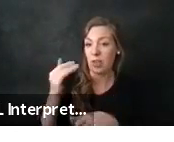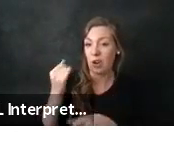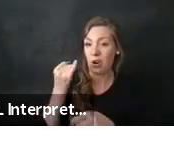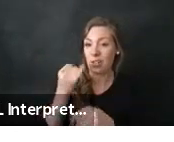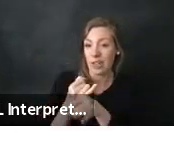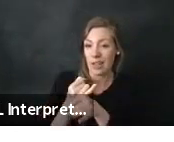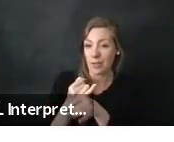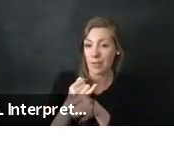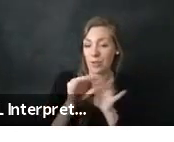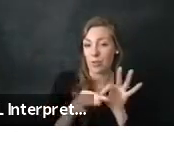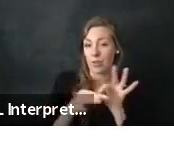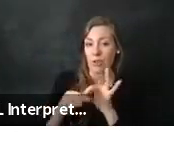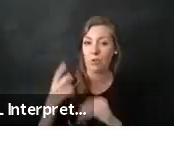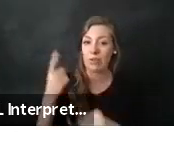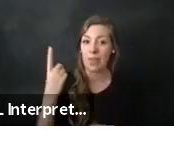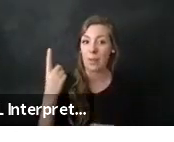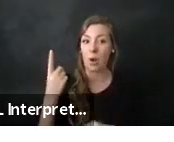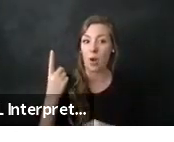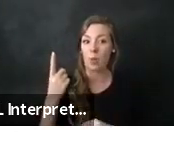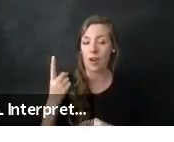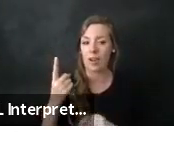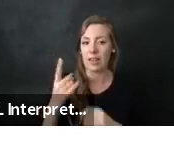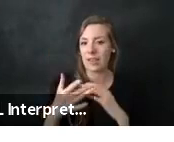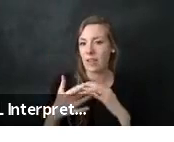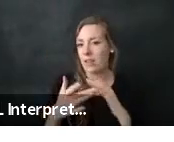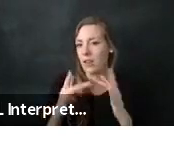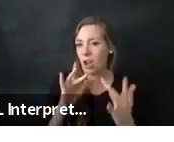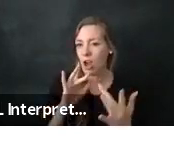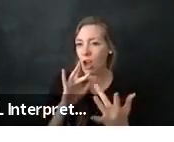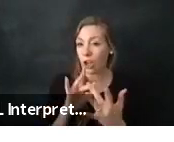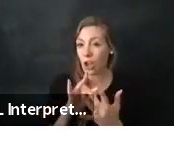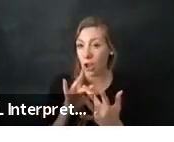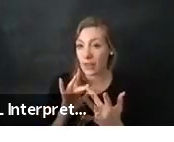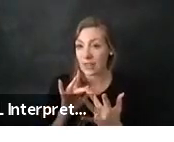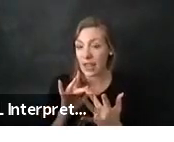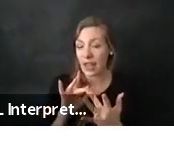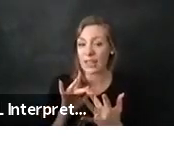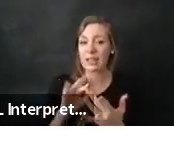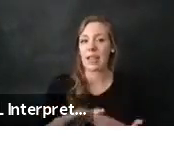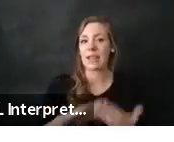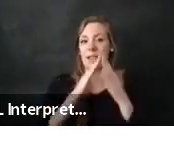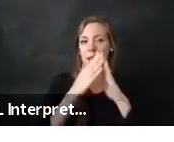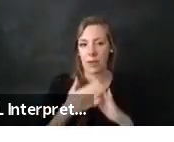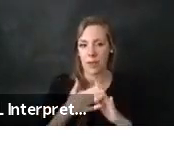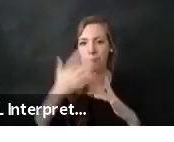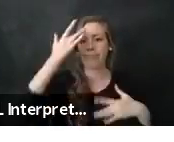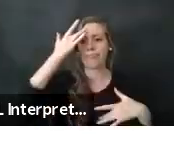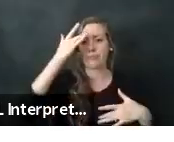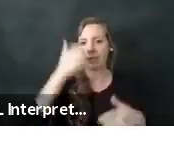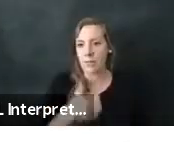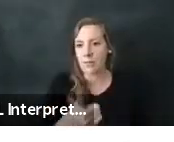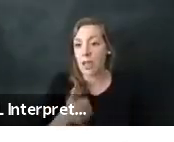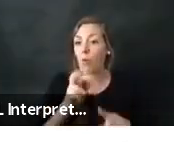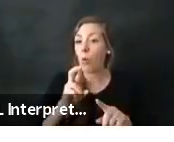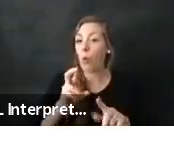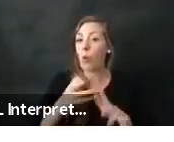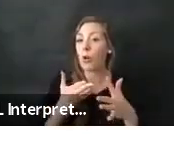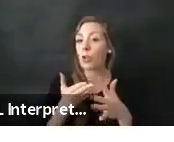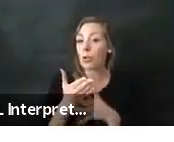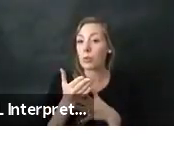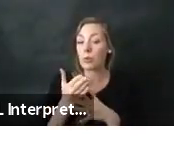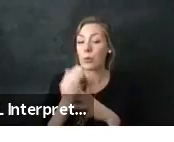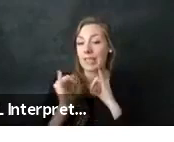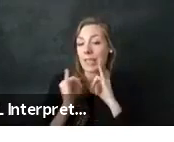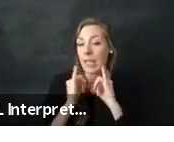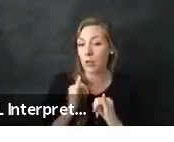of someone was either a contact to a known case on campus and then they became positive themselves, or through the case interview, we were able